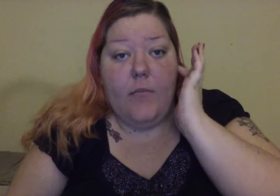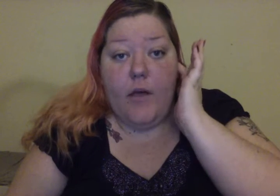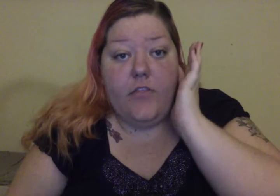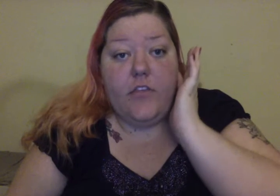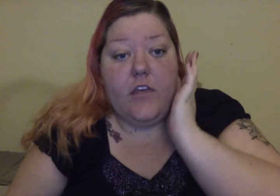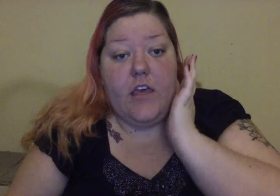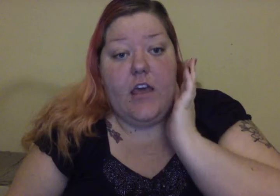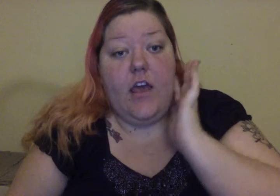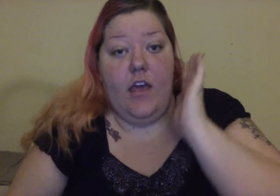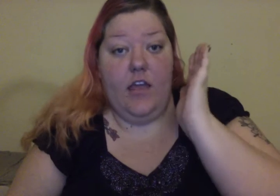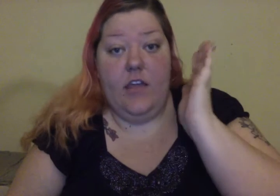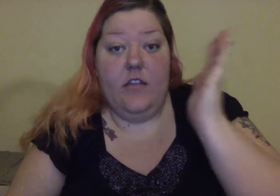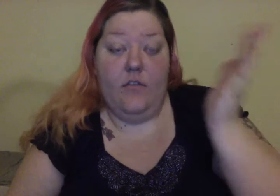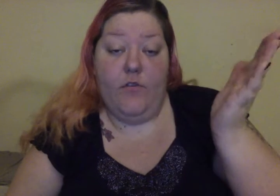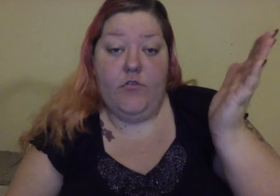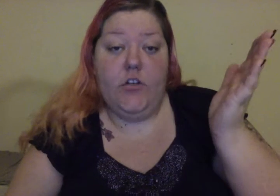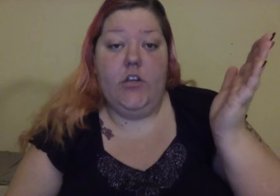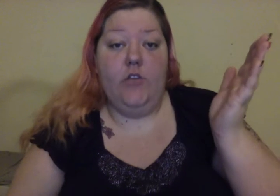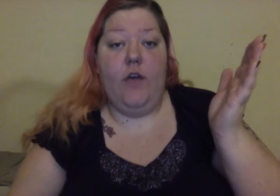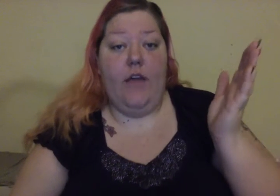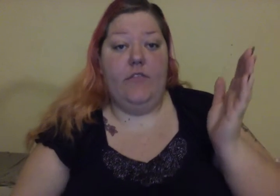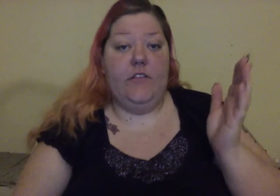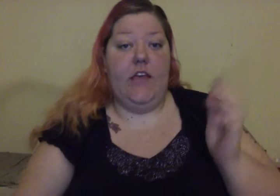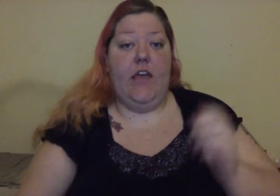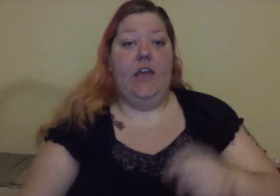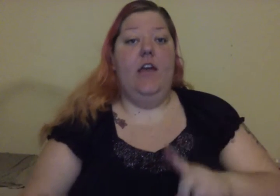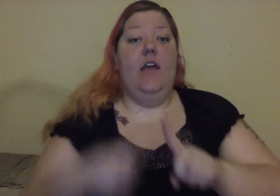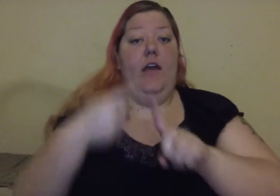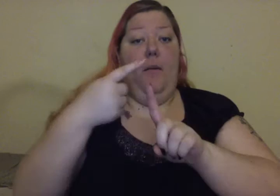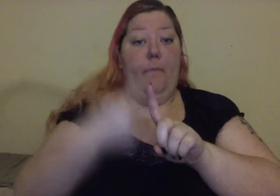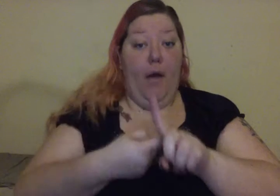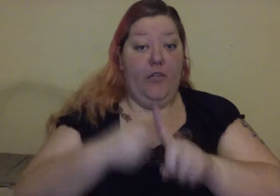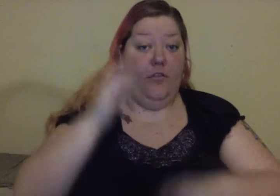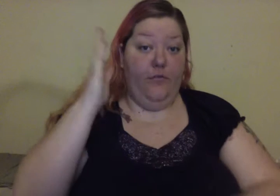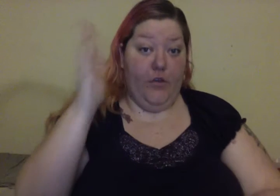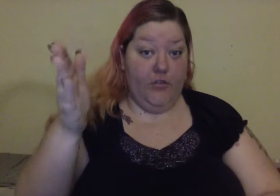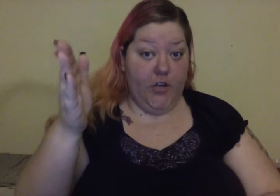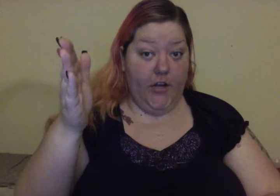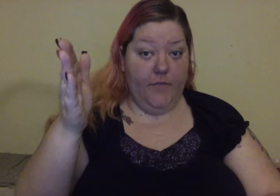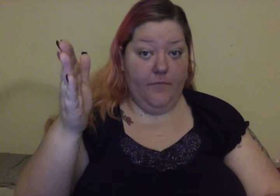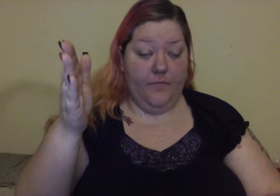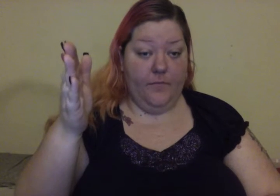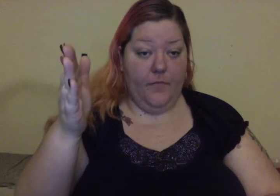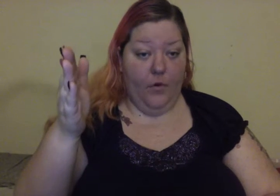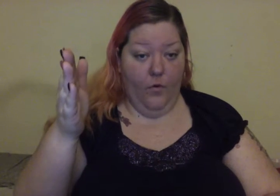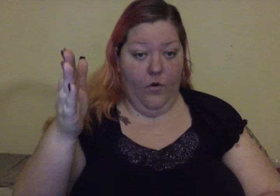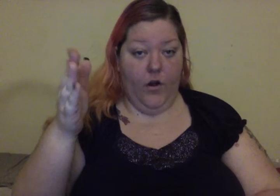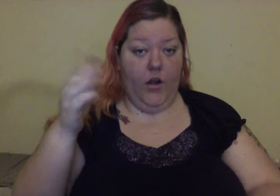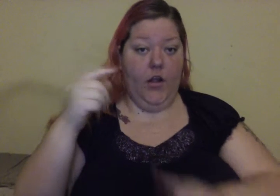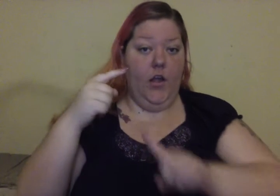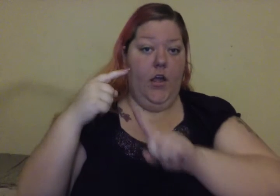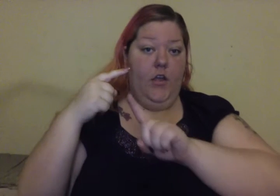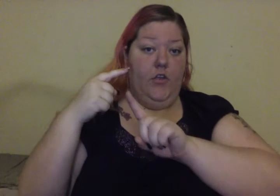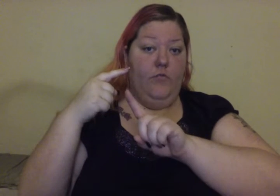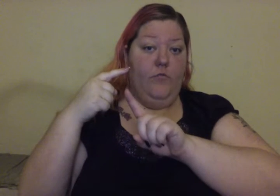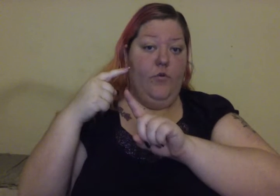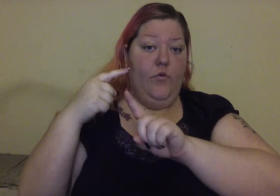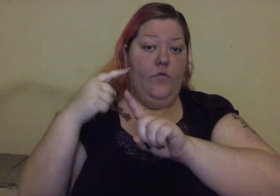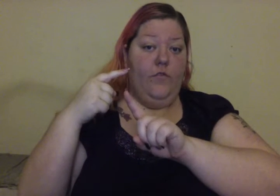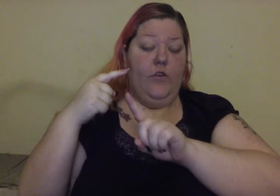month in the future, you have to say month future, or you make